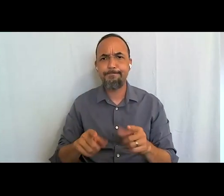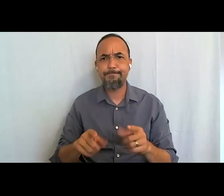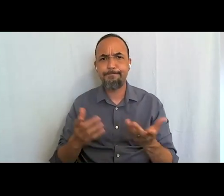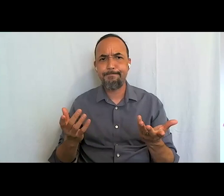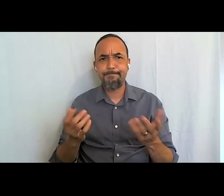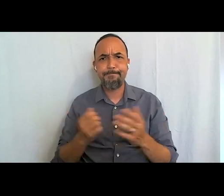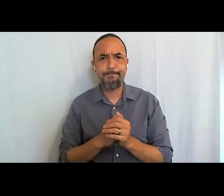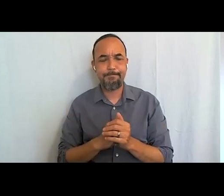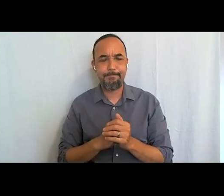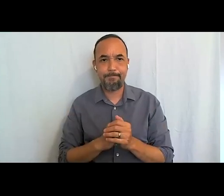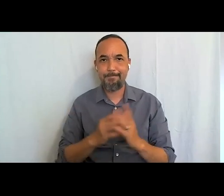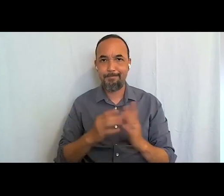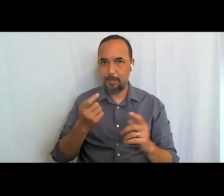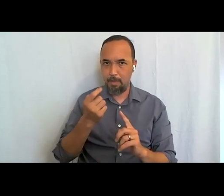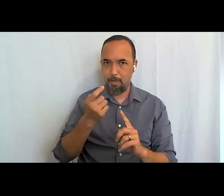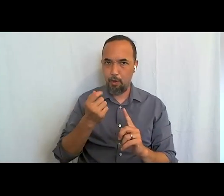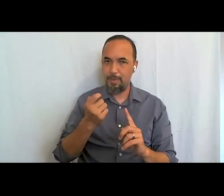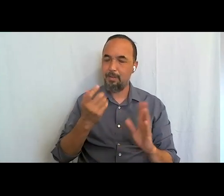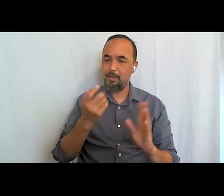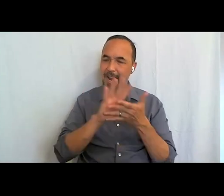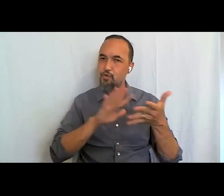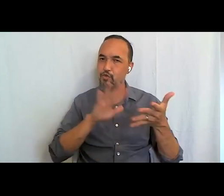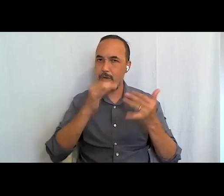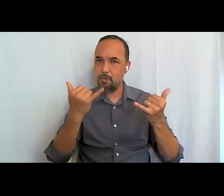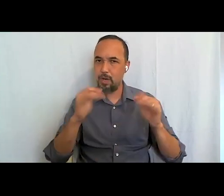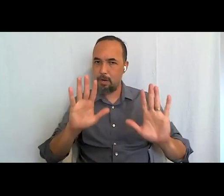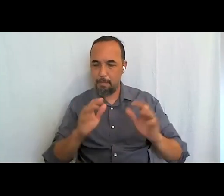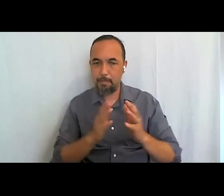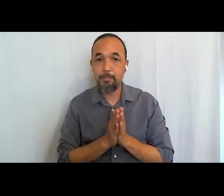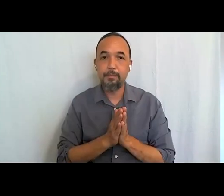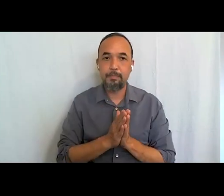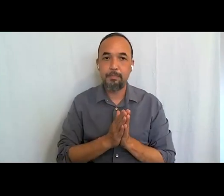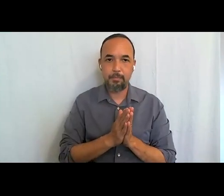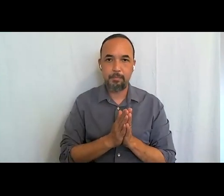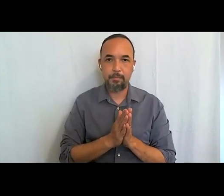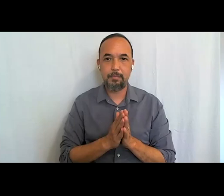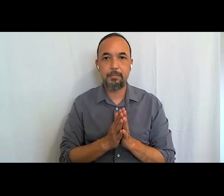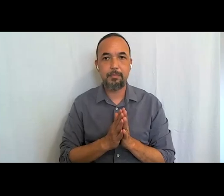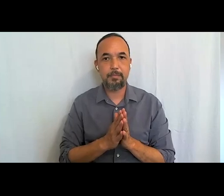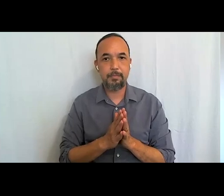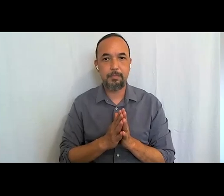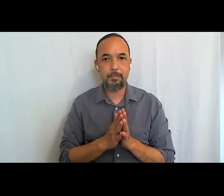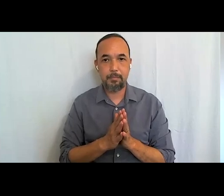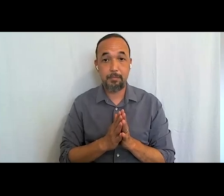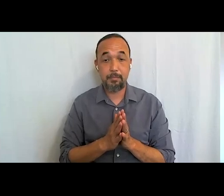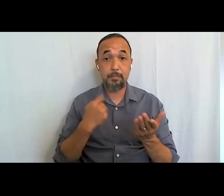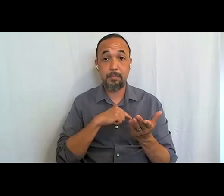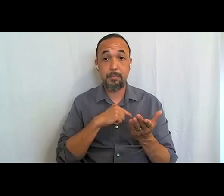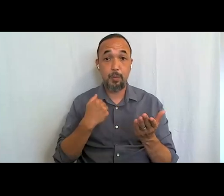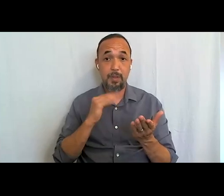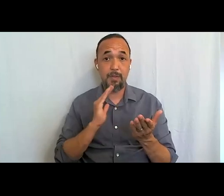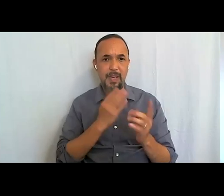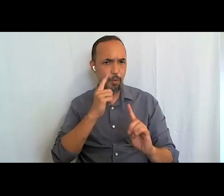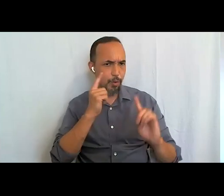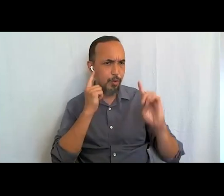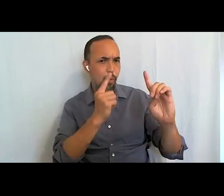I'm going to get a little metaphysical for just a moment, okay? Like, we have an intent or a desire, and we're like, oh, I'm going to go after